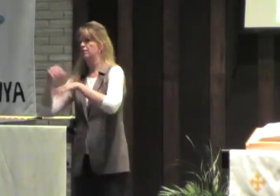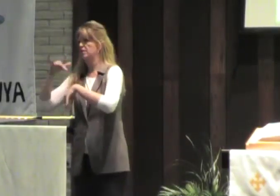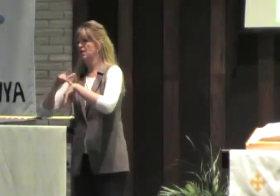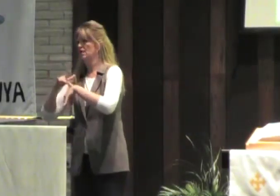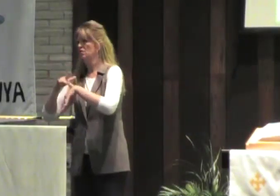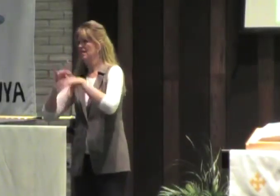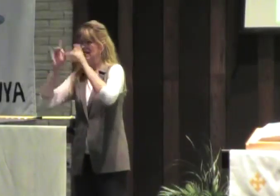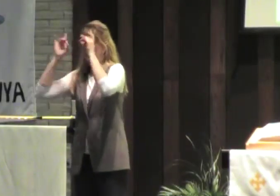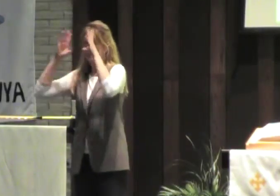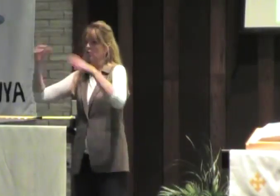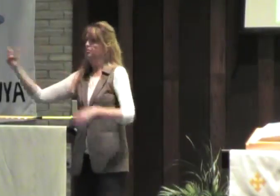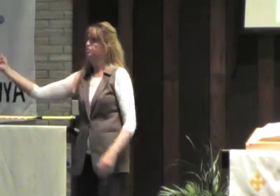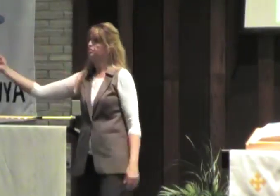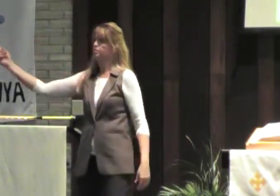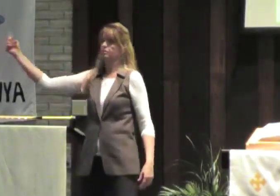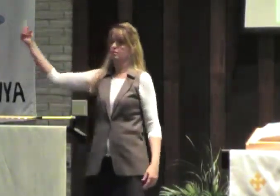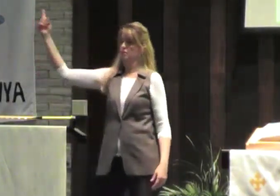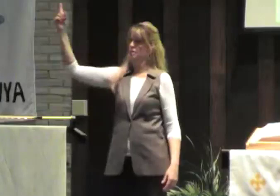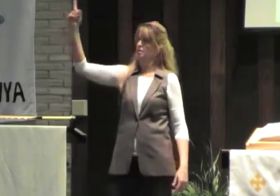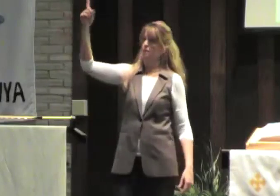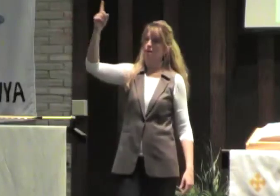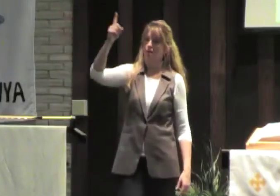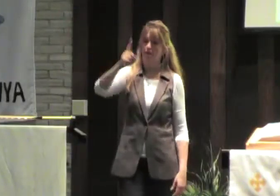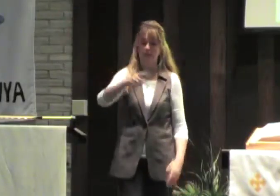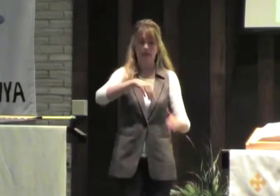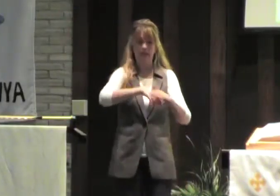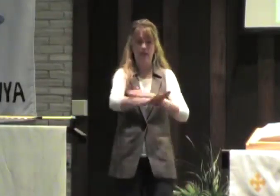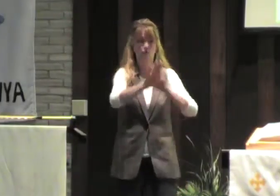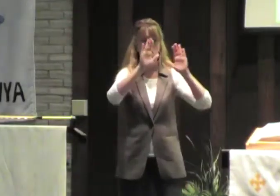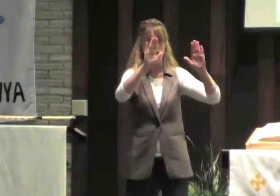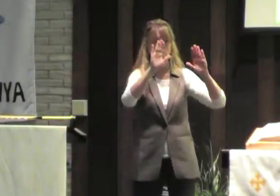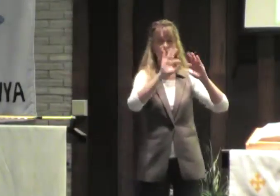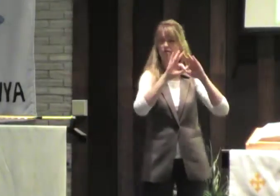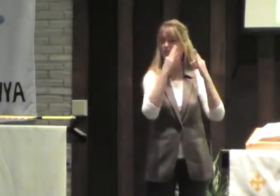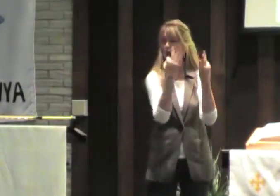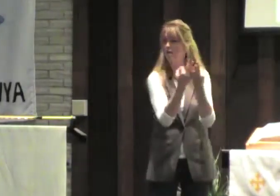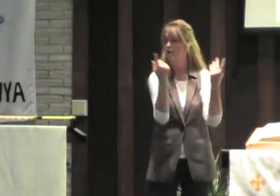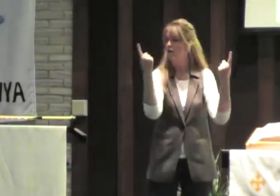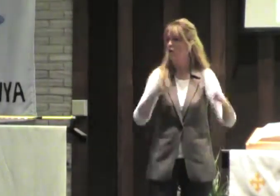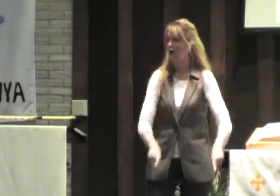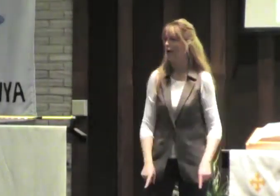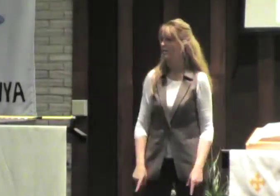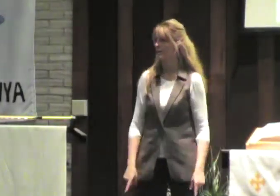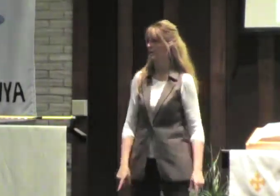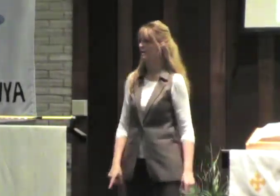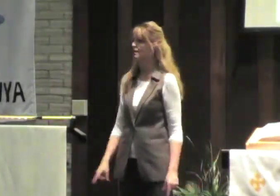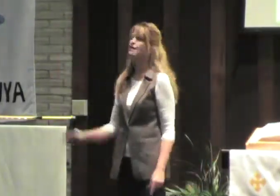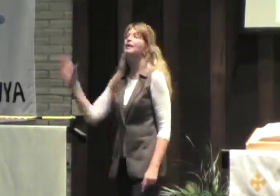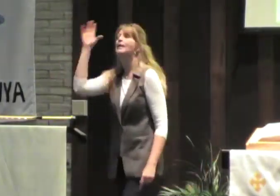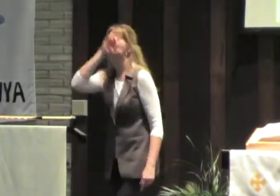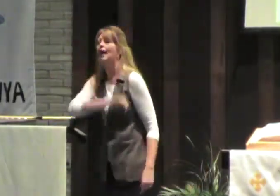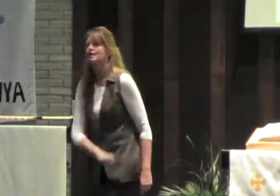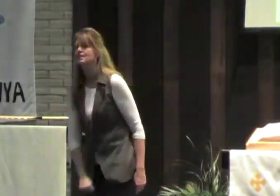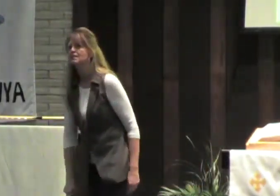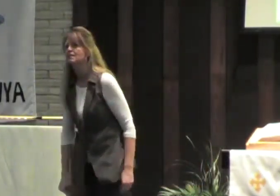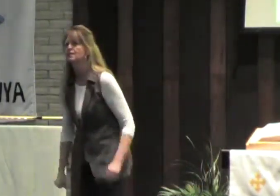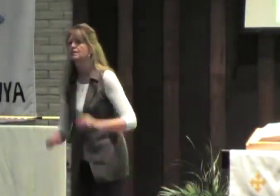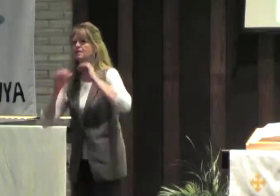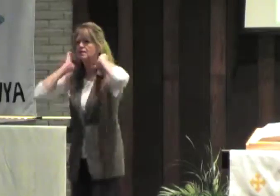It's all negative. It's a negative touch. So then they come into a wonderful family, and what happens? Guess what